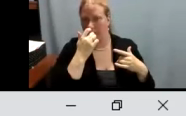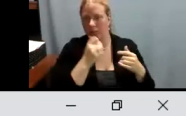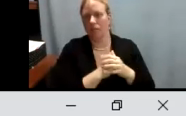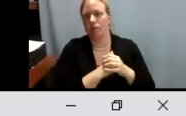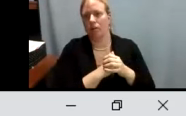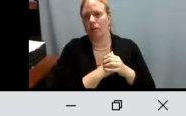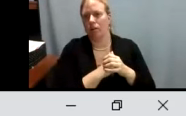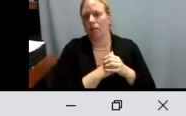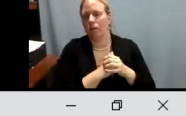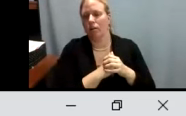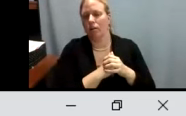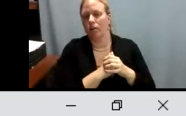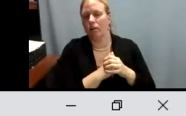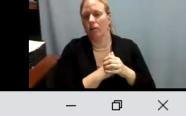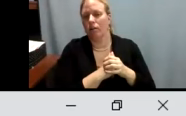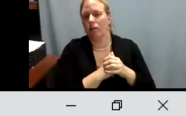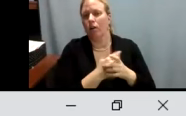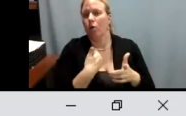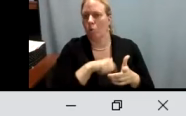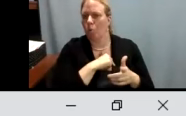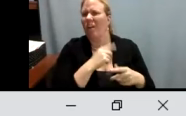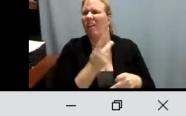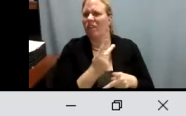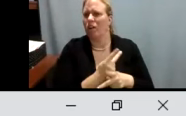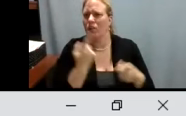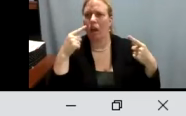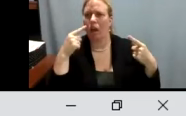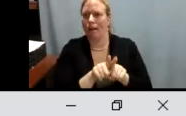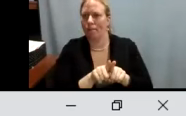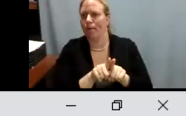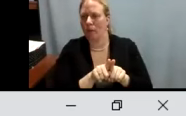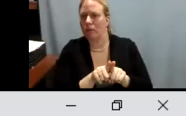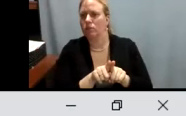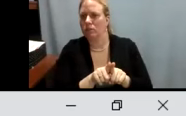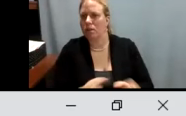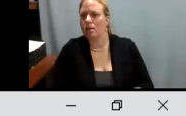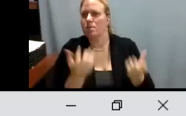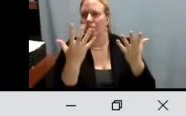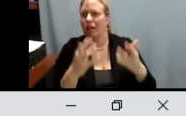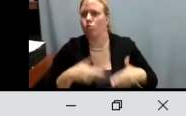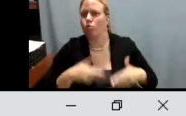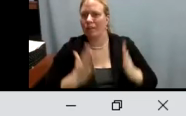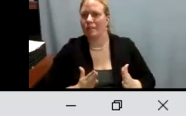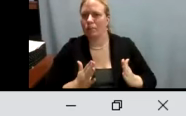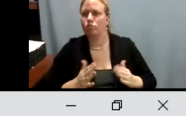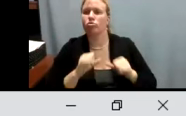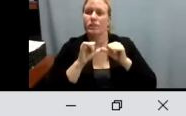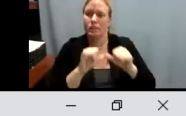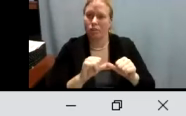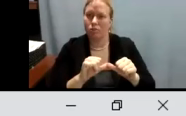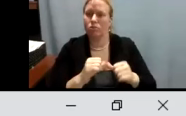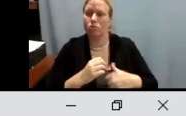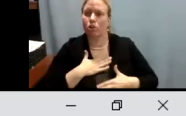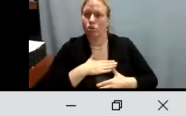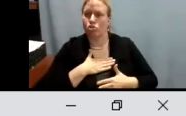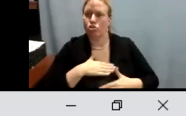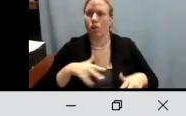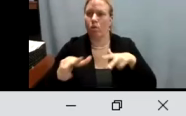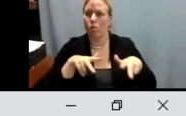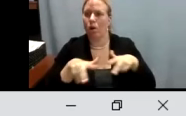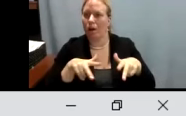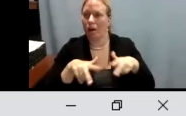we worked on a compromise that would allow the many residents from around the city to continue to enjoy walking on